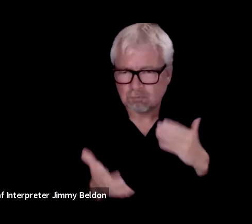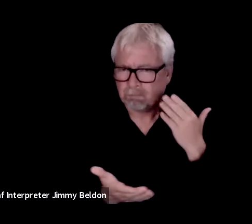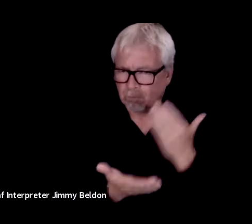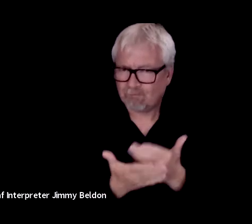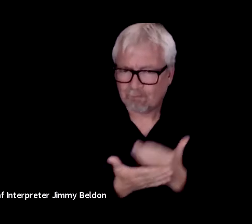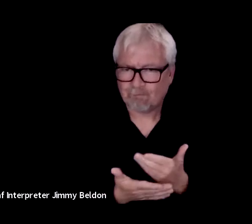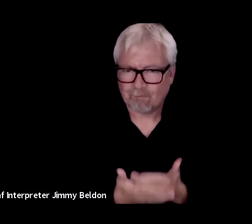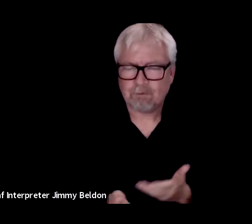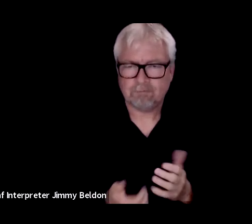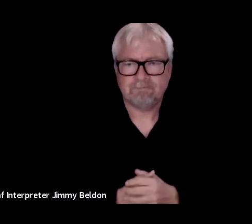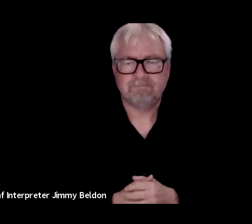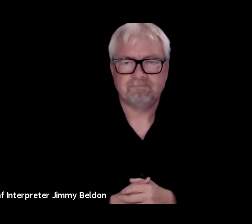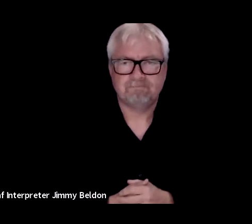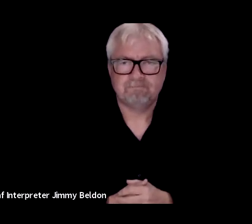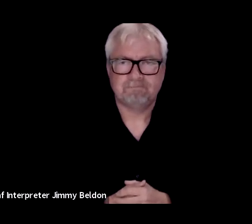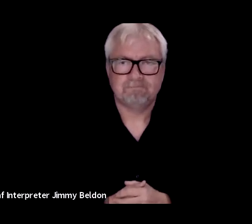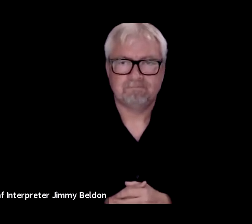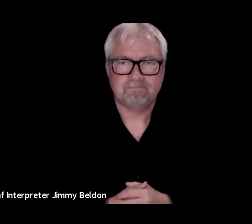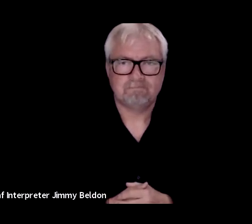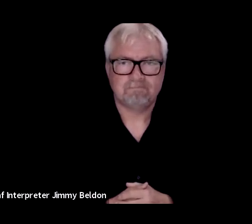Thank you very much.